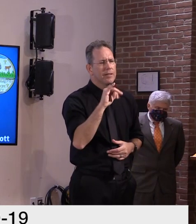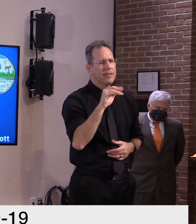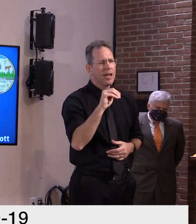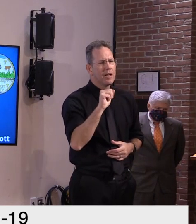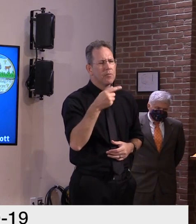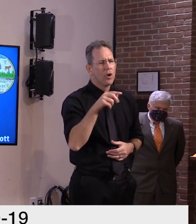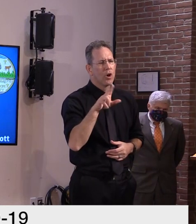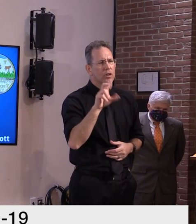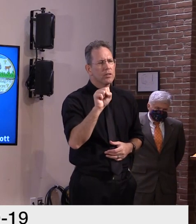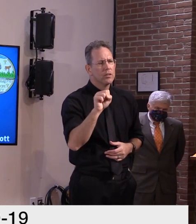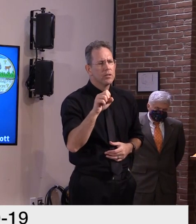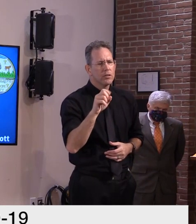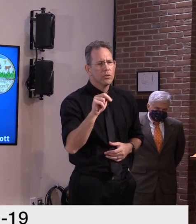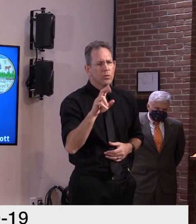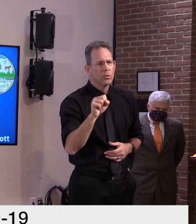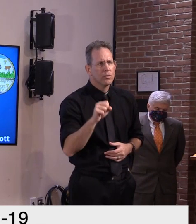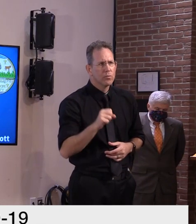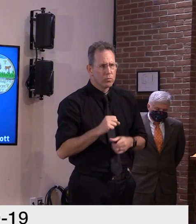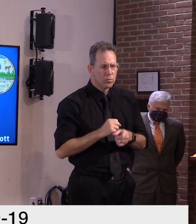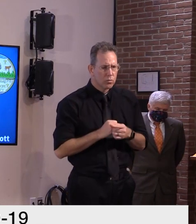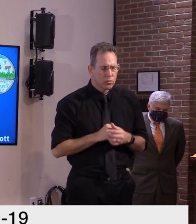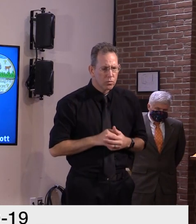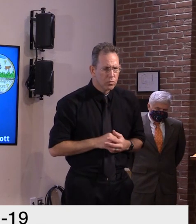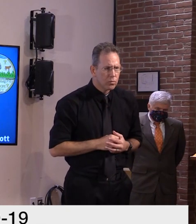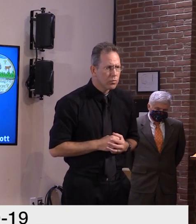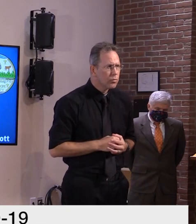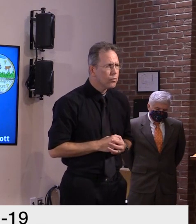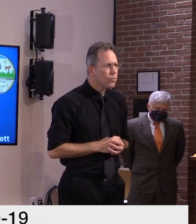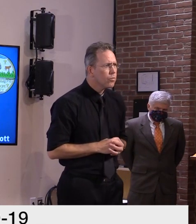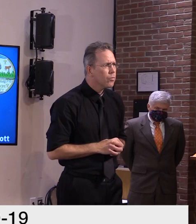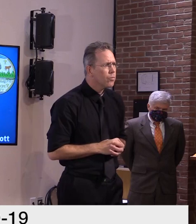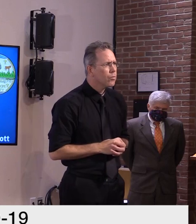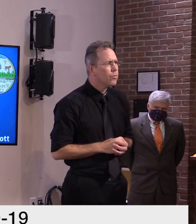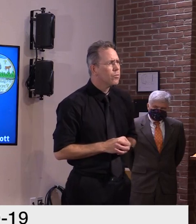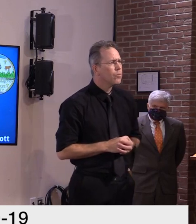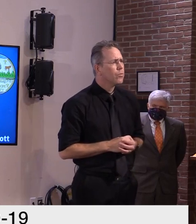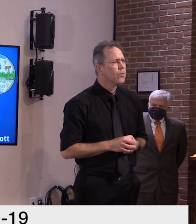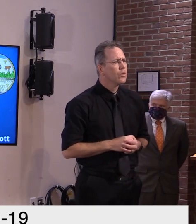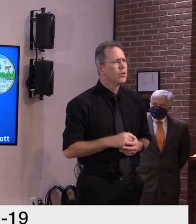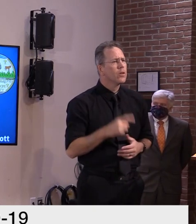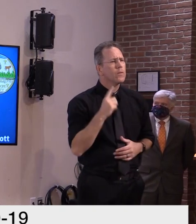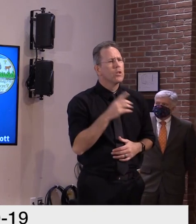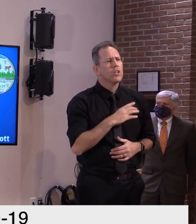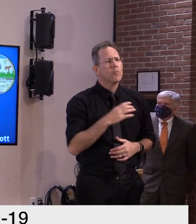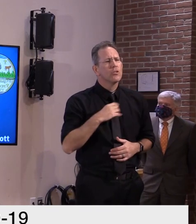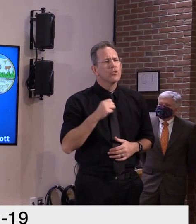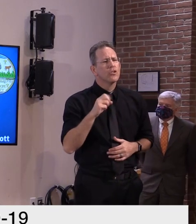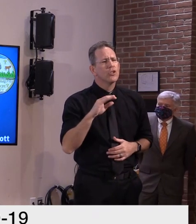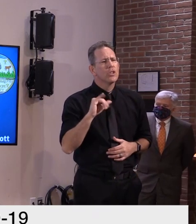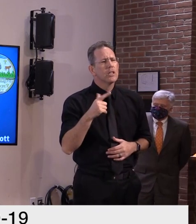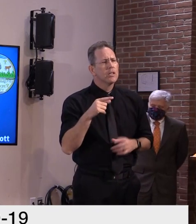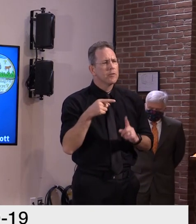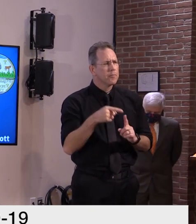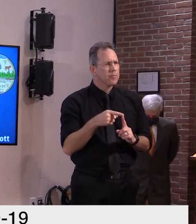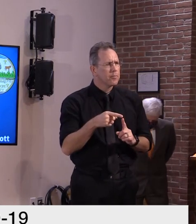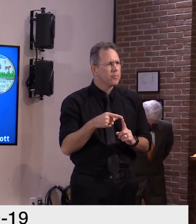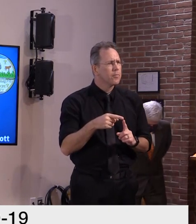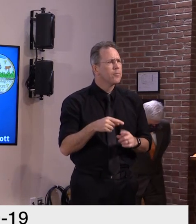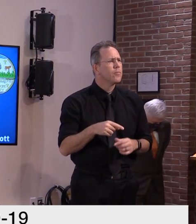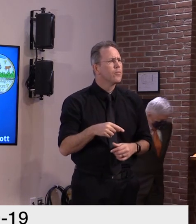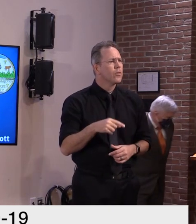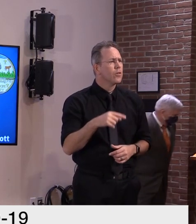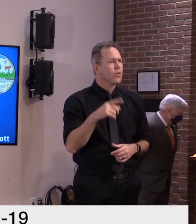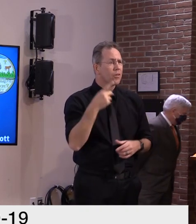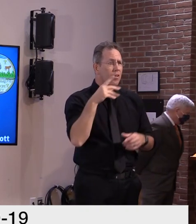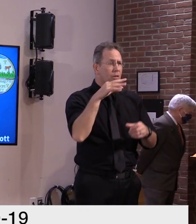Yes, this is for Commissioner Shirley. Polls have been open for a few hours now. Any issues to report? Any voter intimidation?